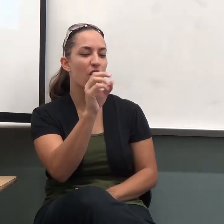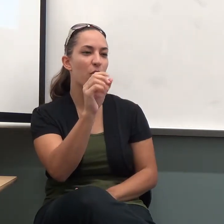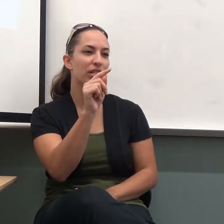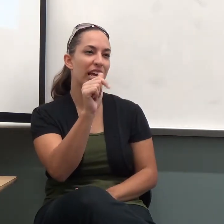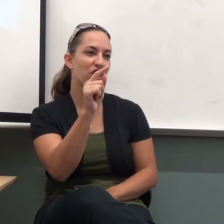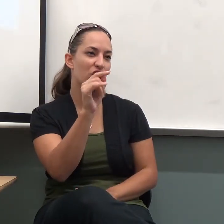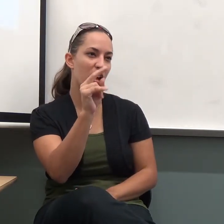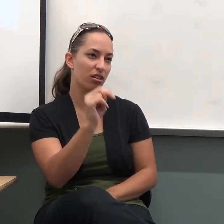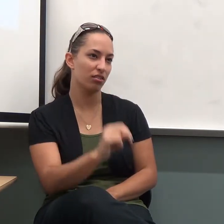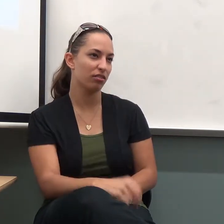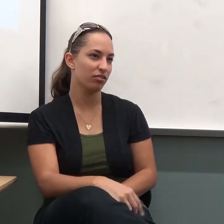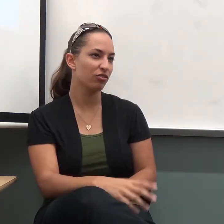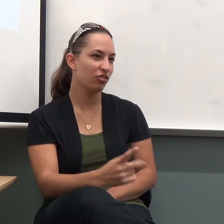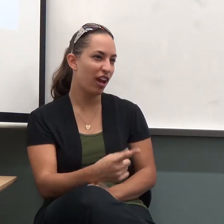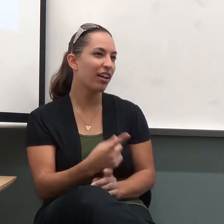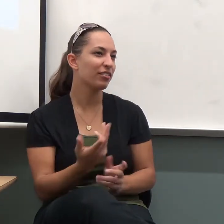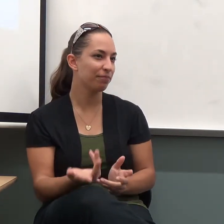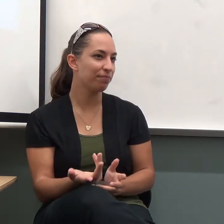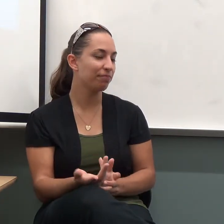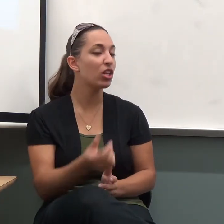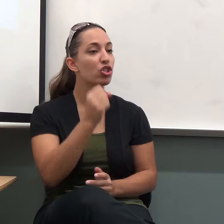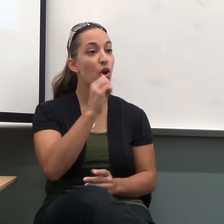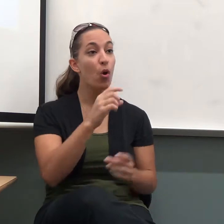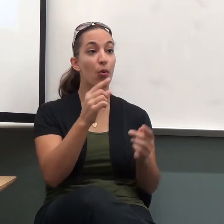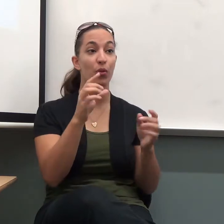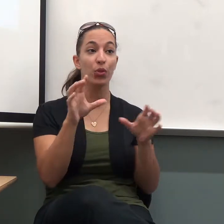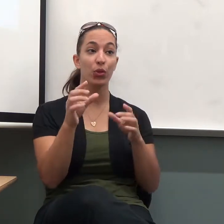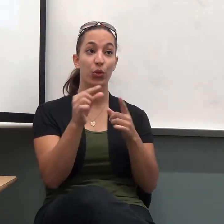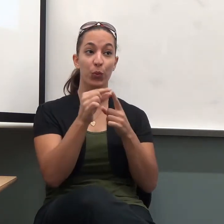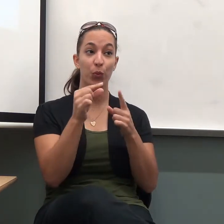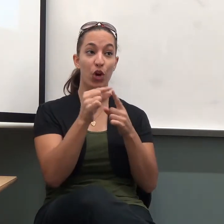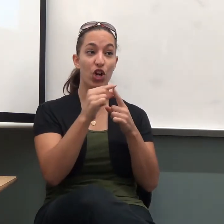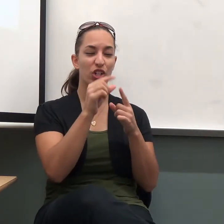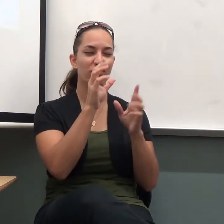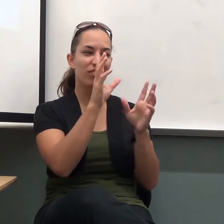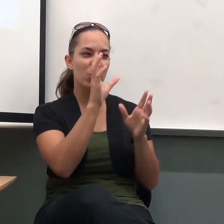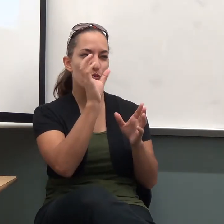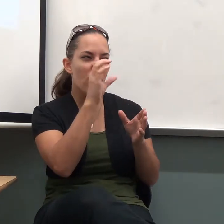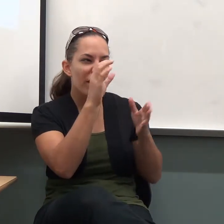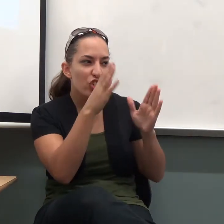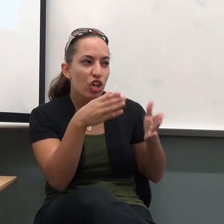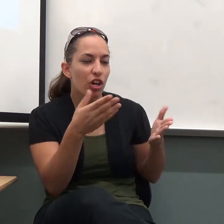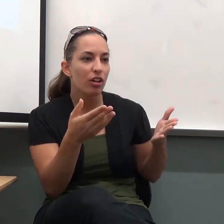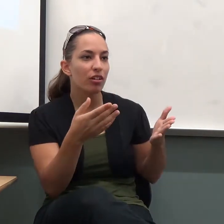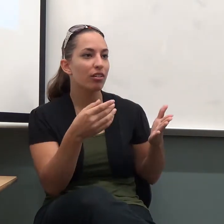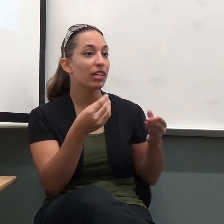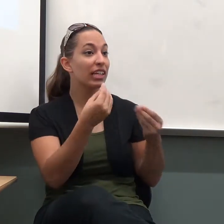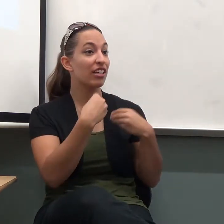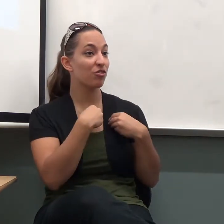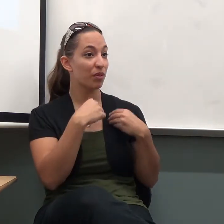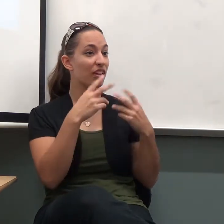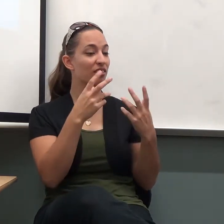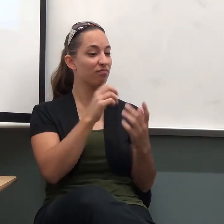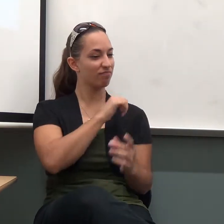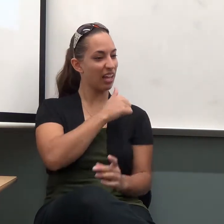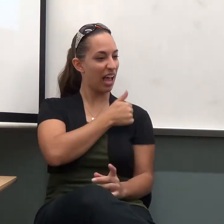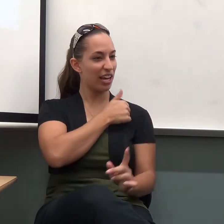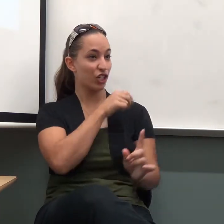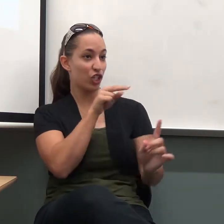Okay? So does the word stranger give me an attitude? Yes. Gives me